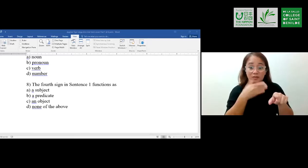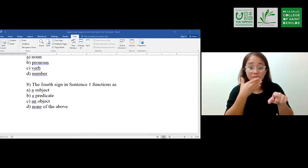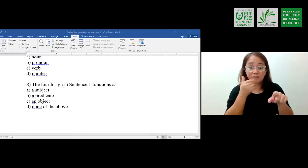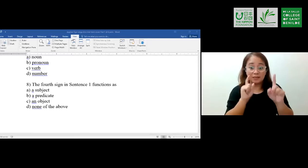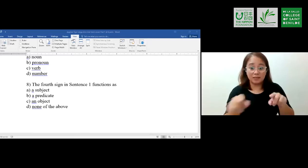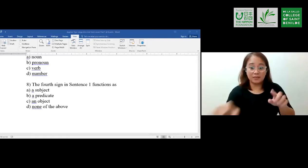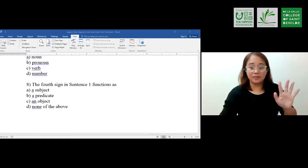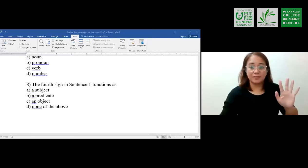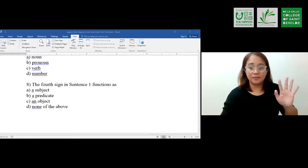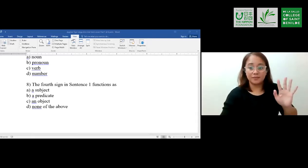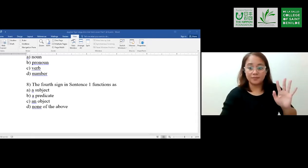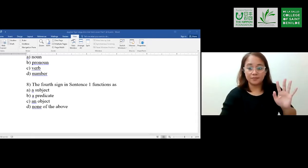C.